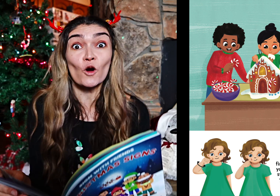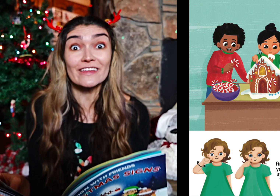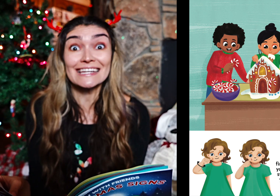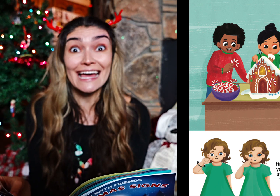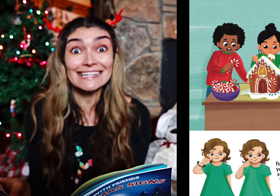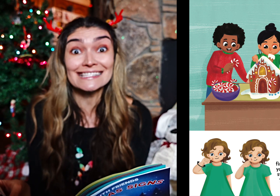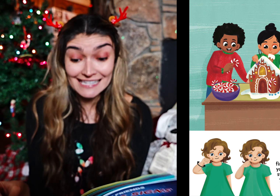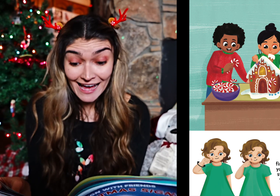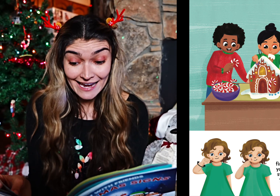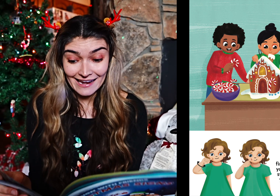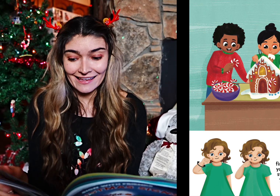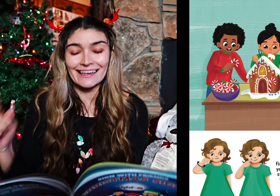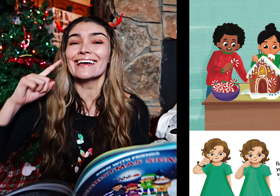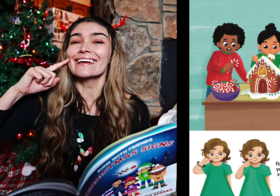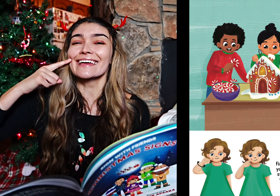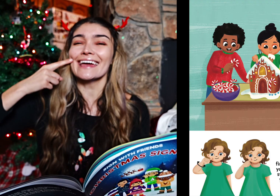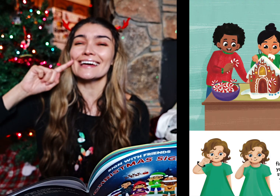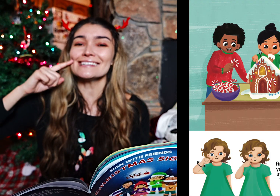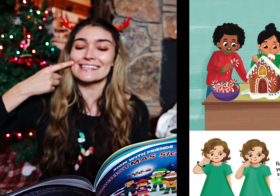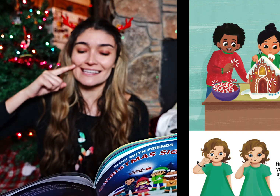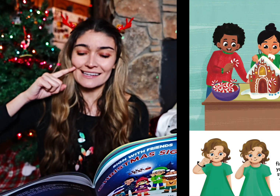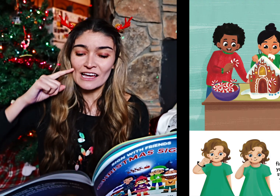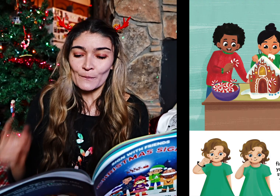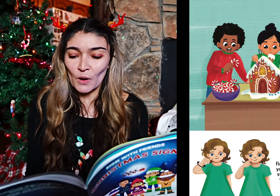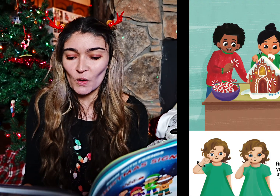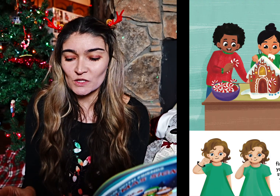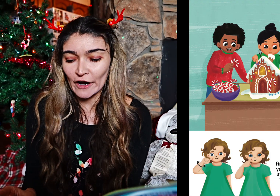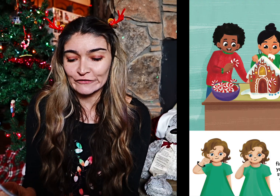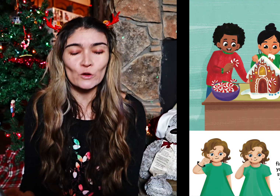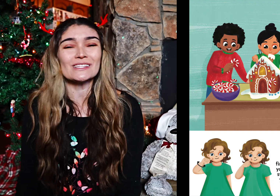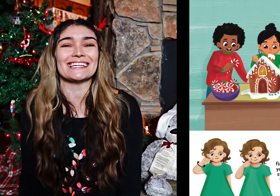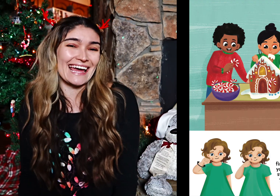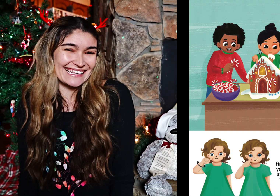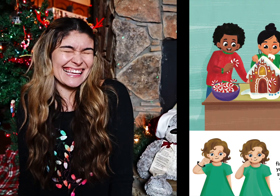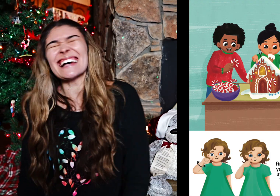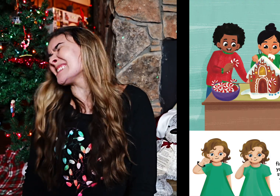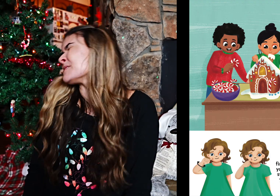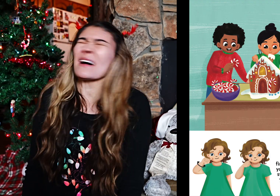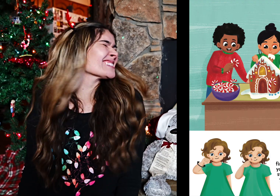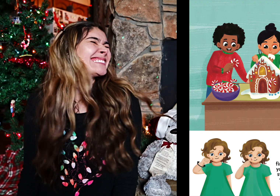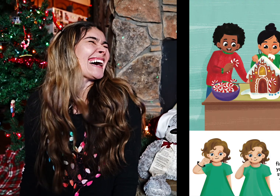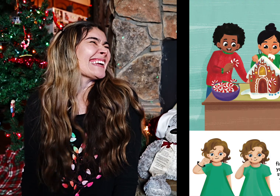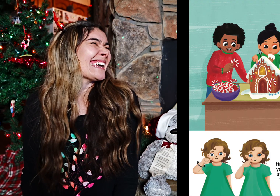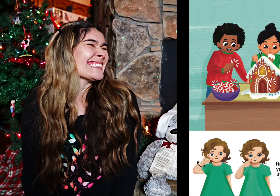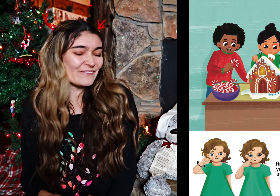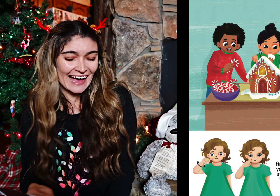before the night is done. Candy bowls are full tonight. A special night. It's